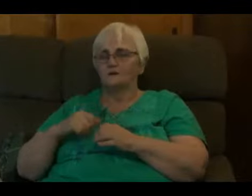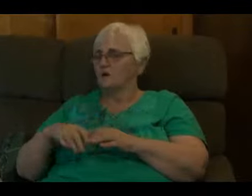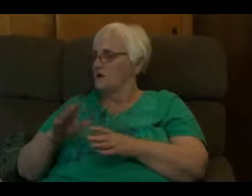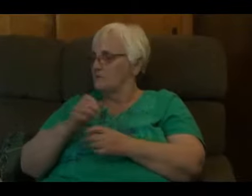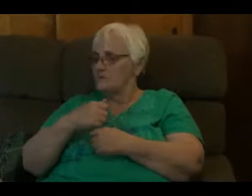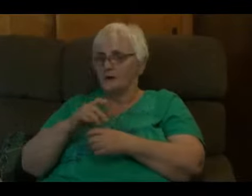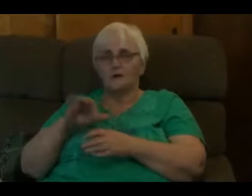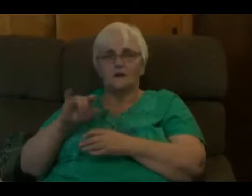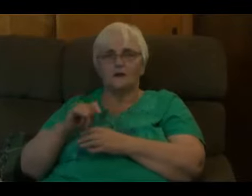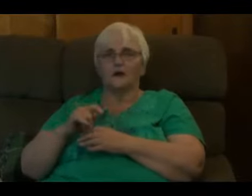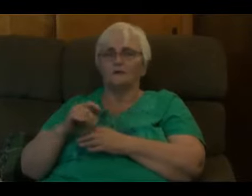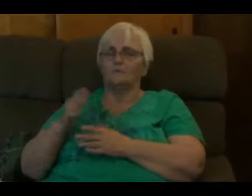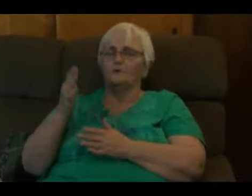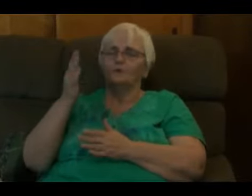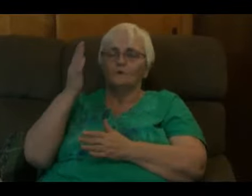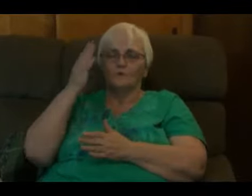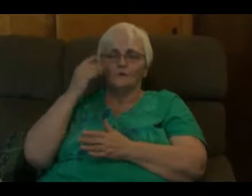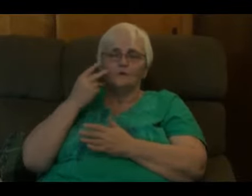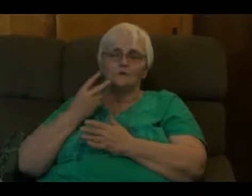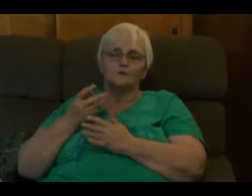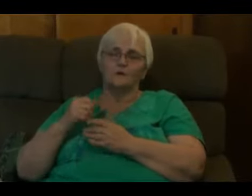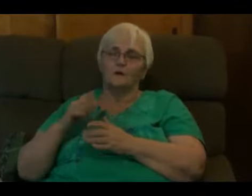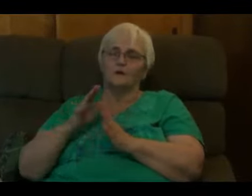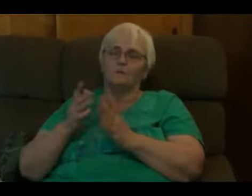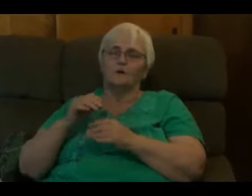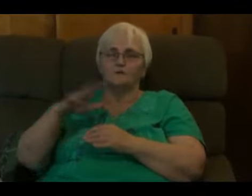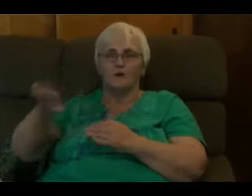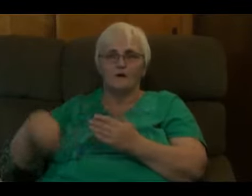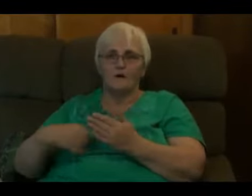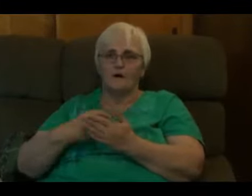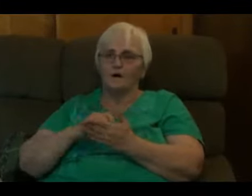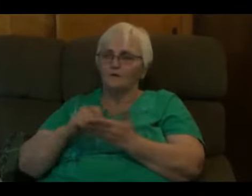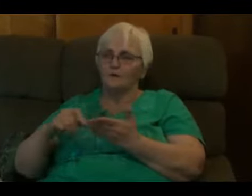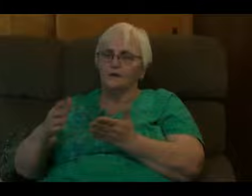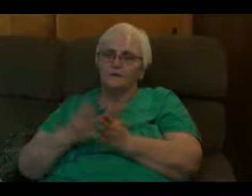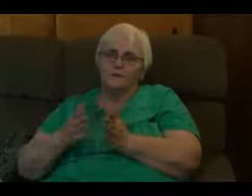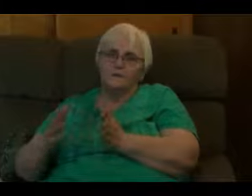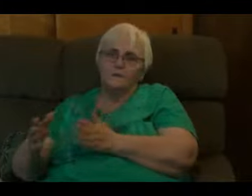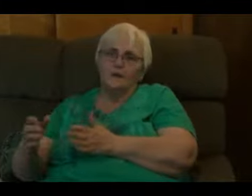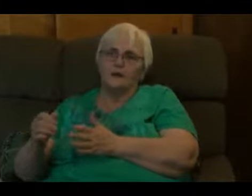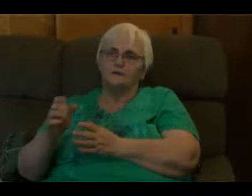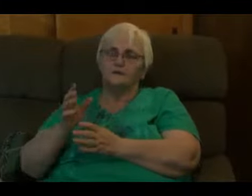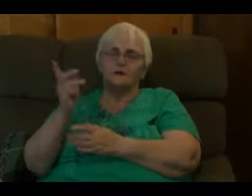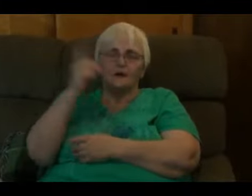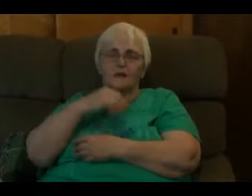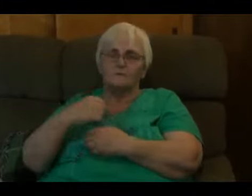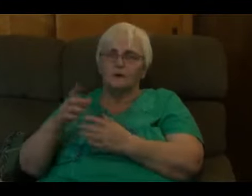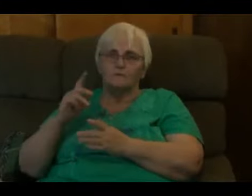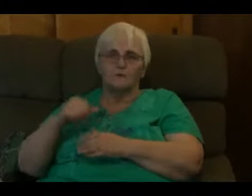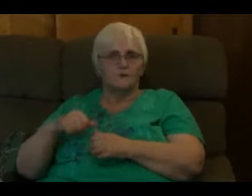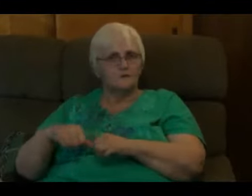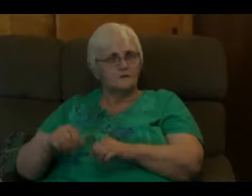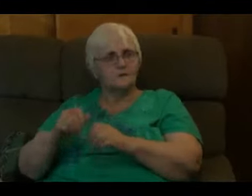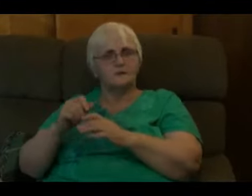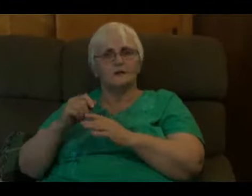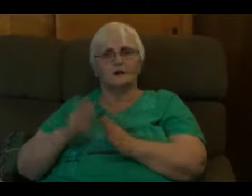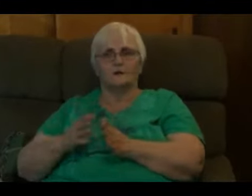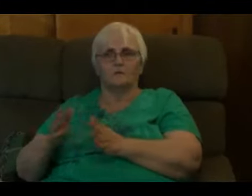unformed. And in your book they all were written, the days fashioned for me, when as yet there were none of them.